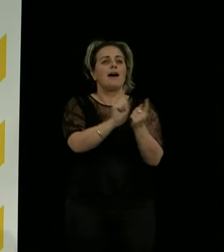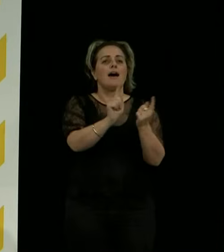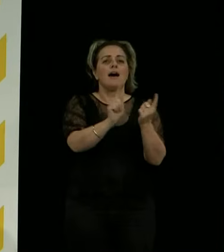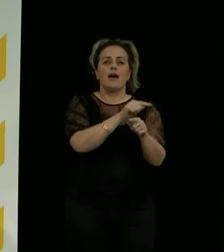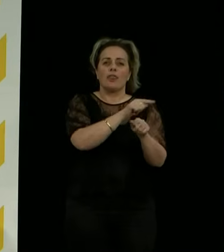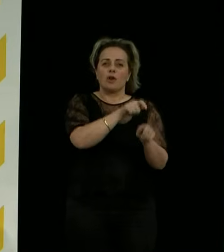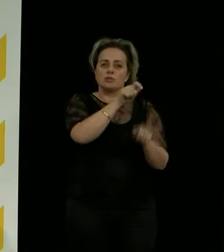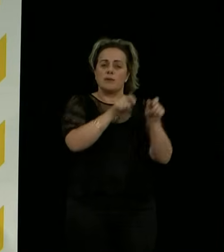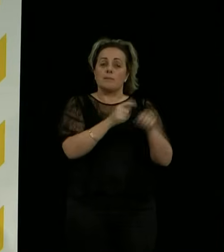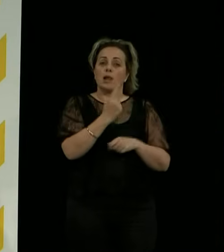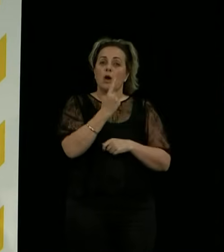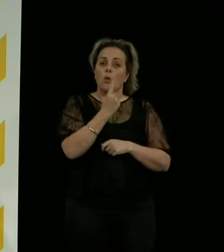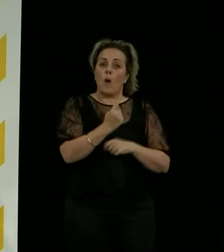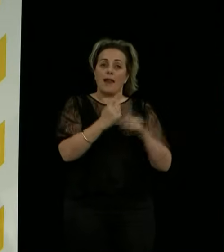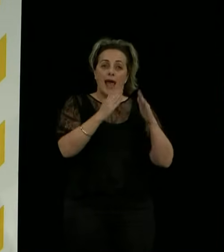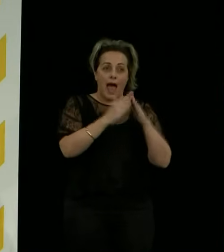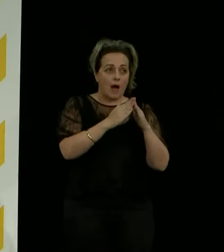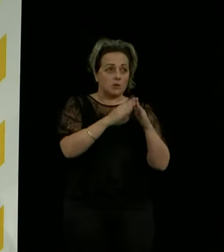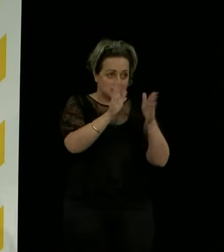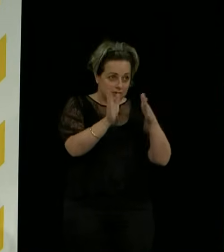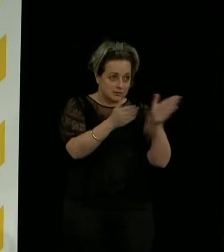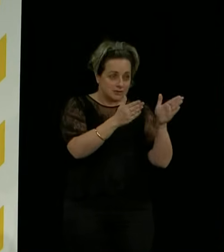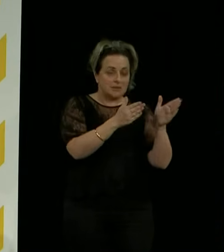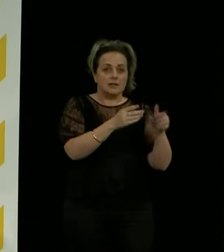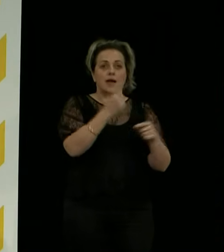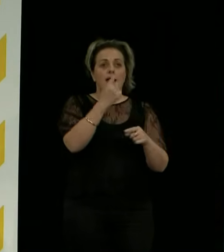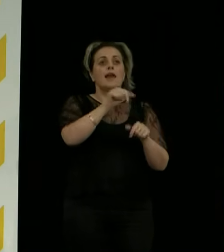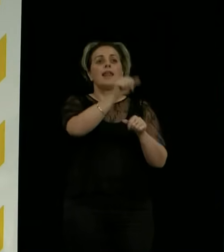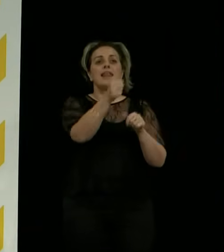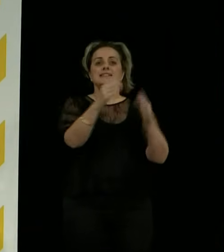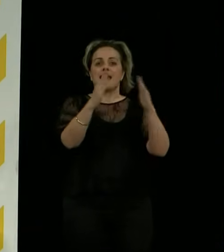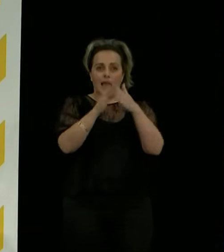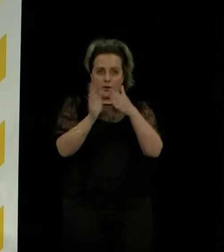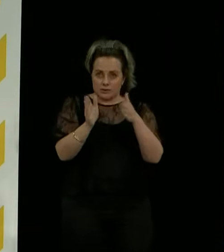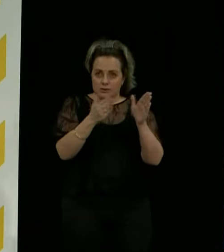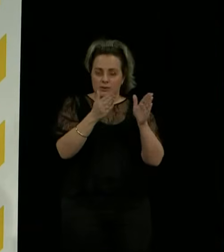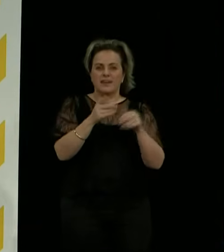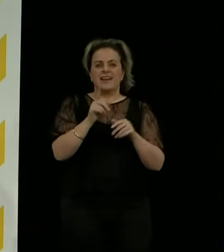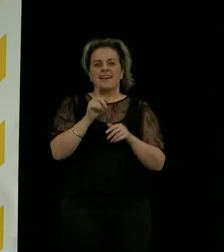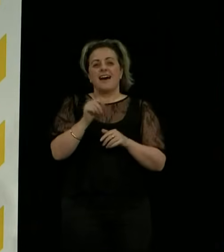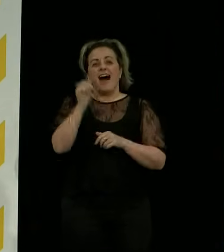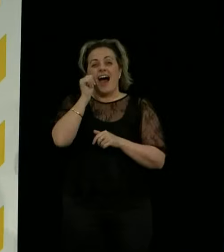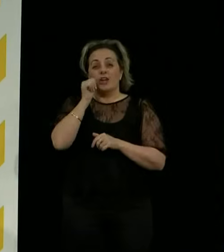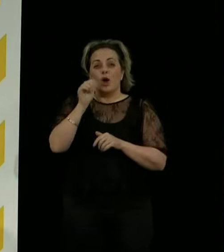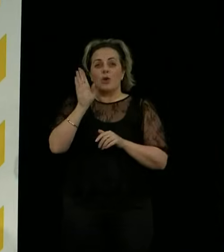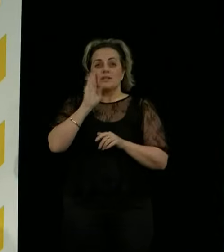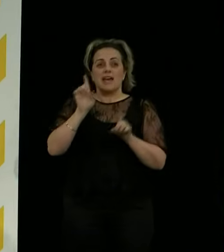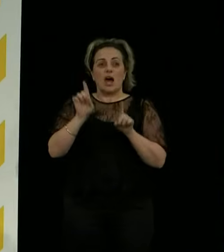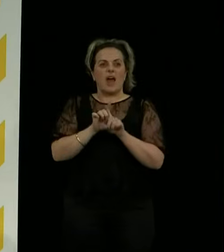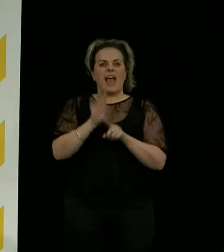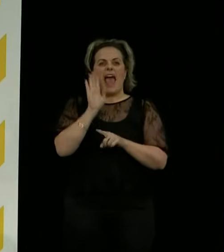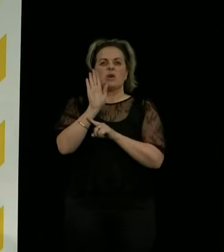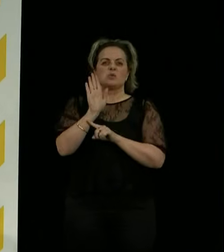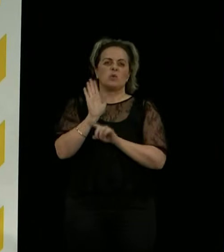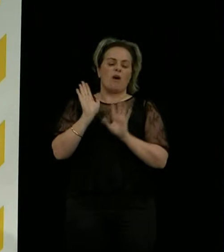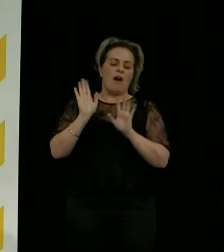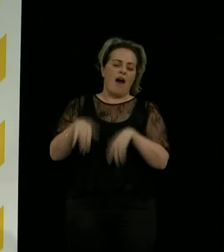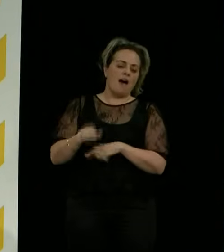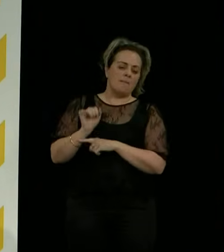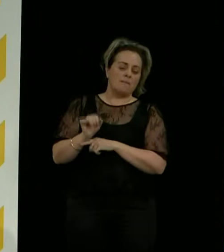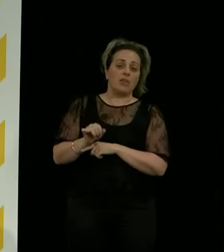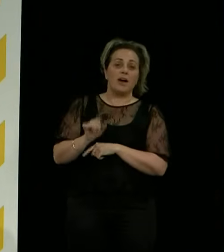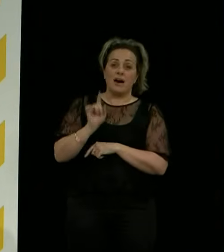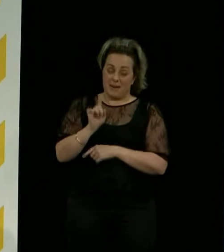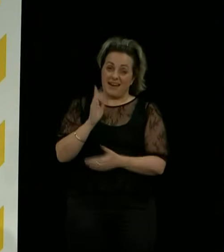one household at a time. But please, it may sound like the outdoor part isn't relevant, but it